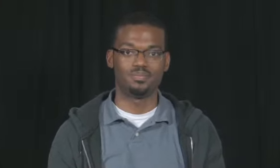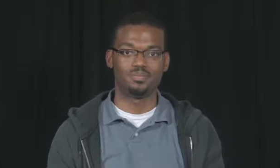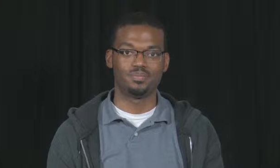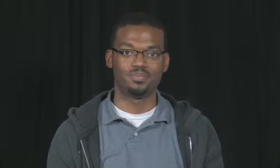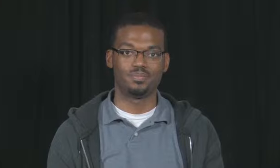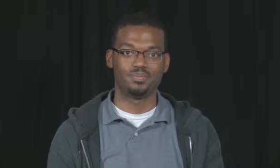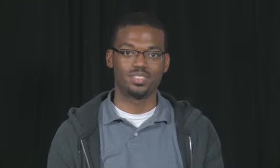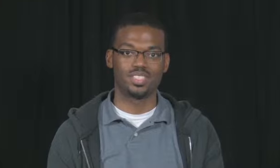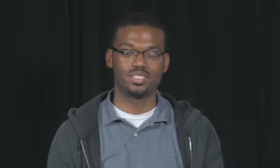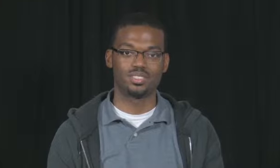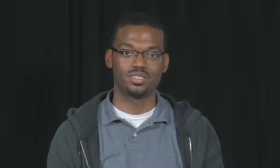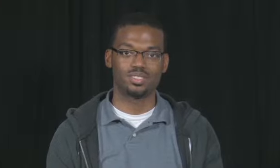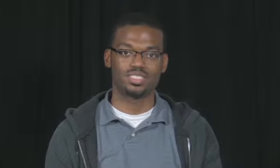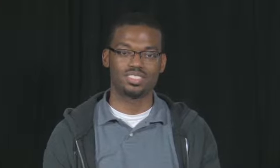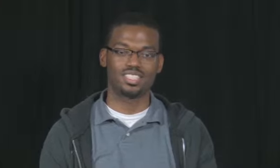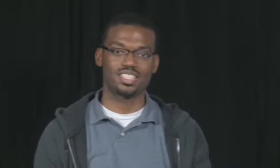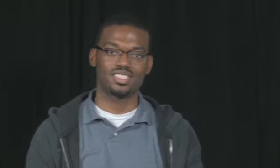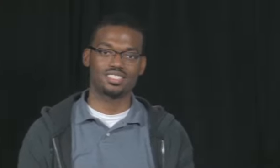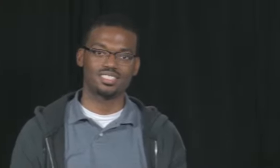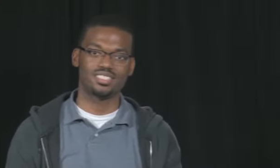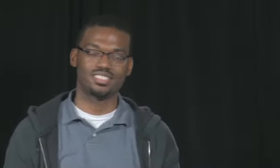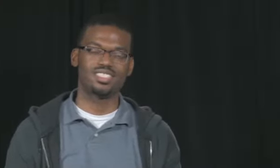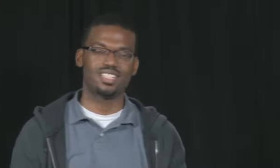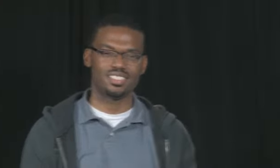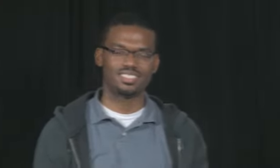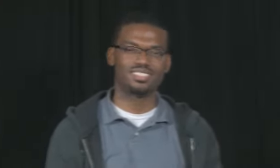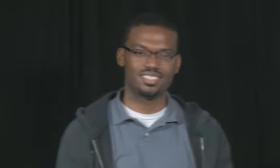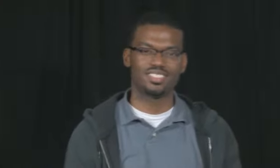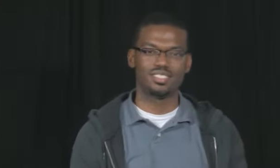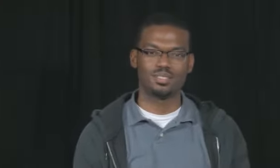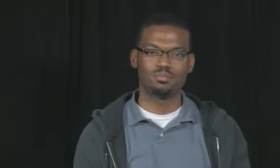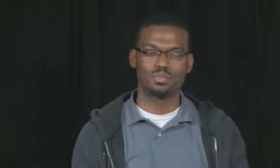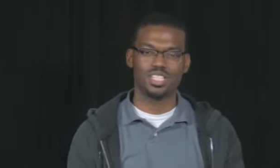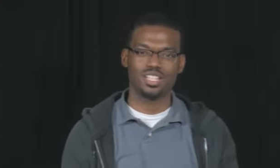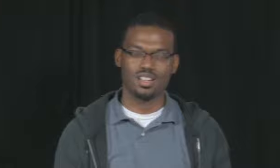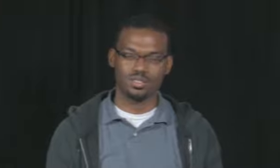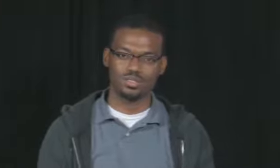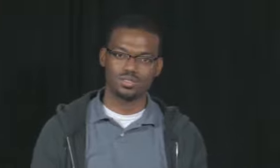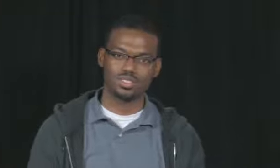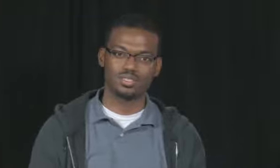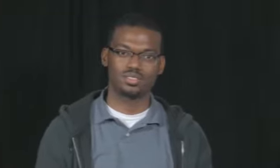eye. The eye, and you, so yeah. You keep going back to you.